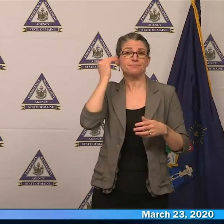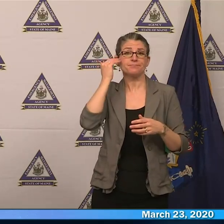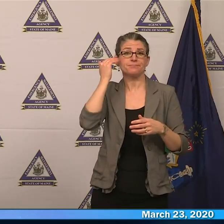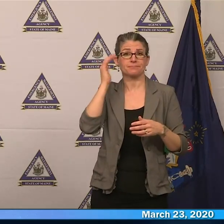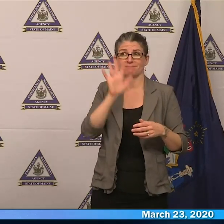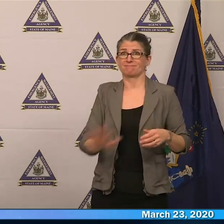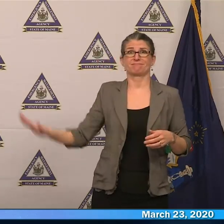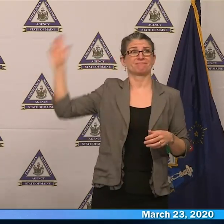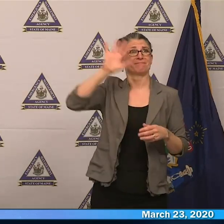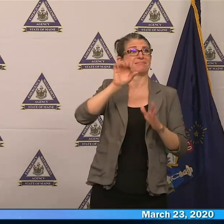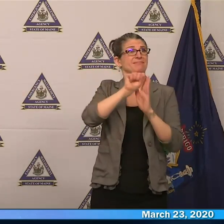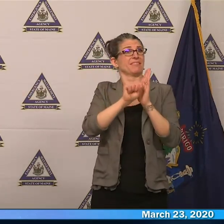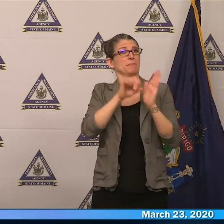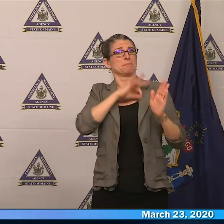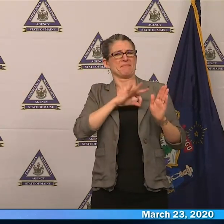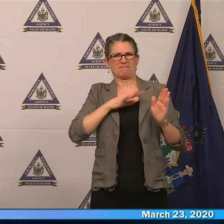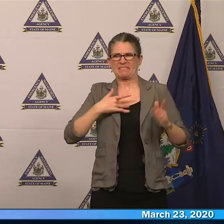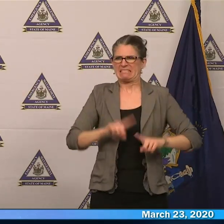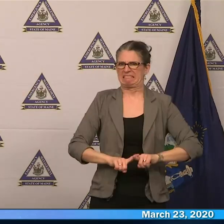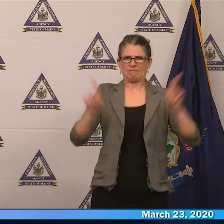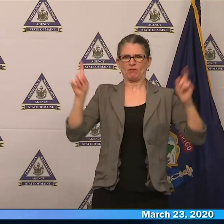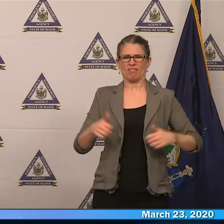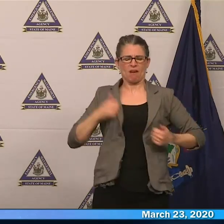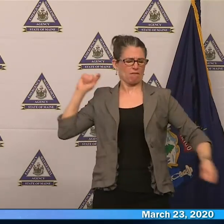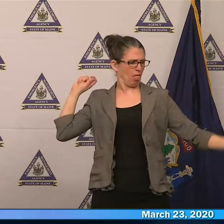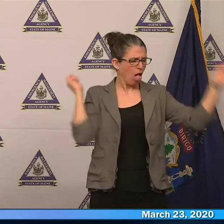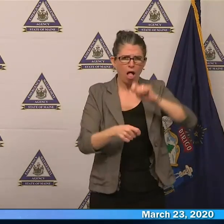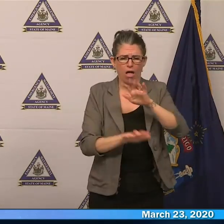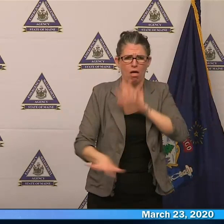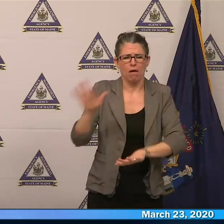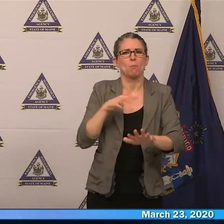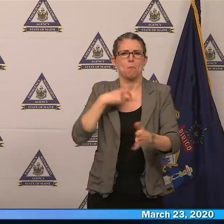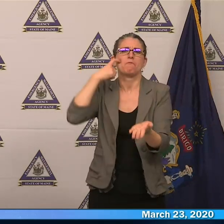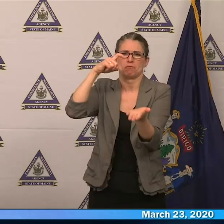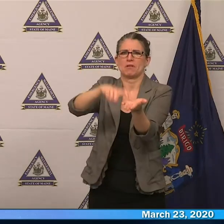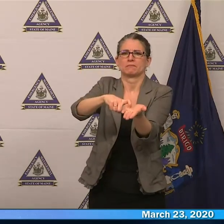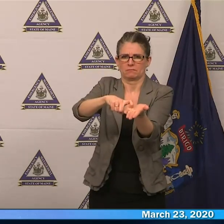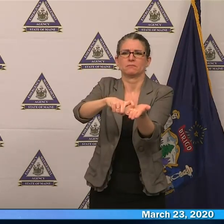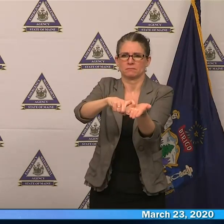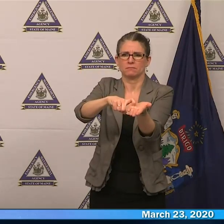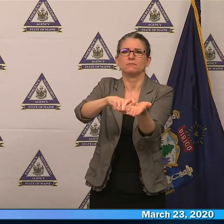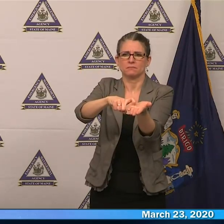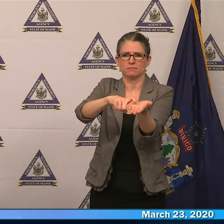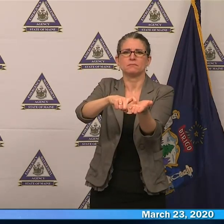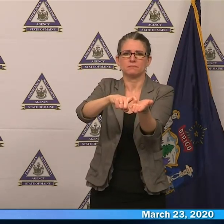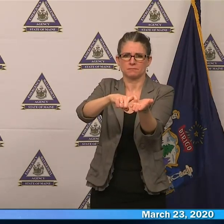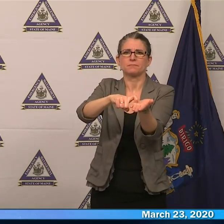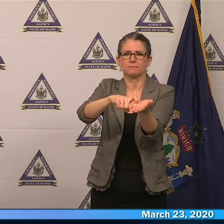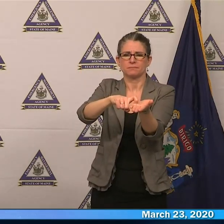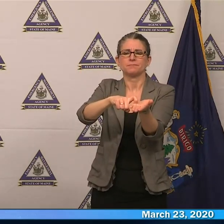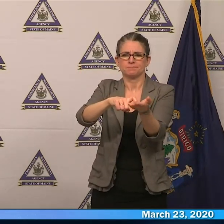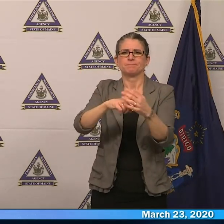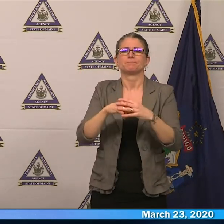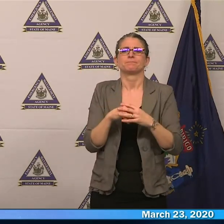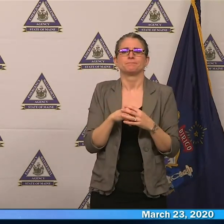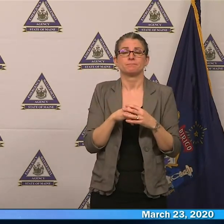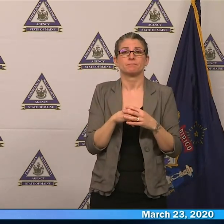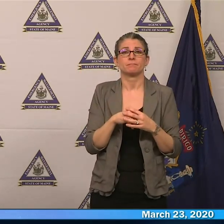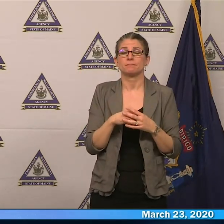The first is in connection with the discussions we've had about steps that everyone can take